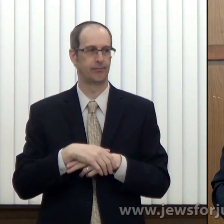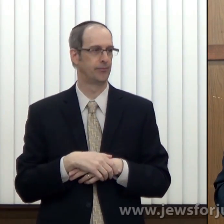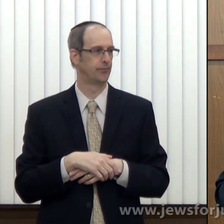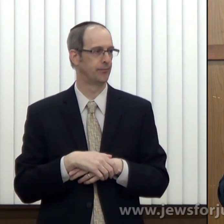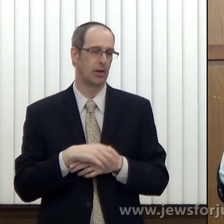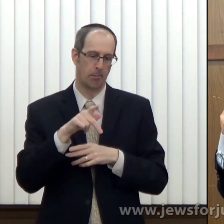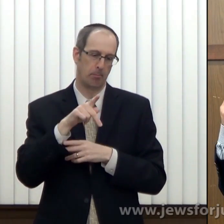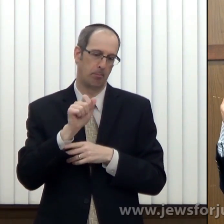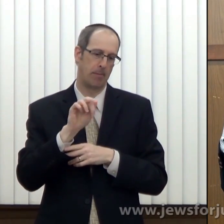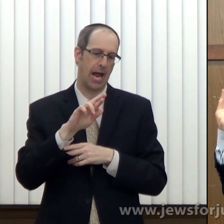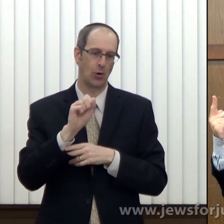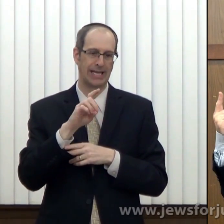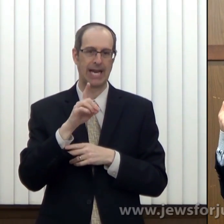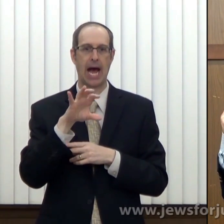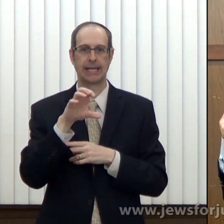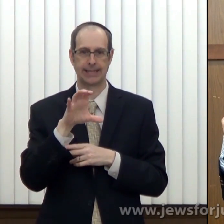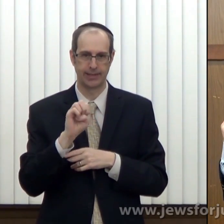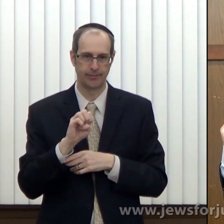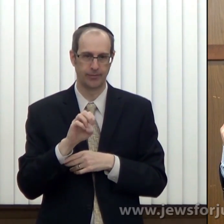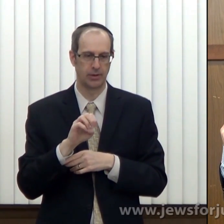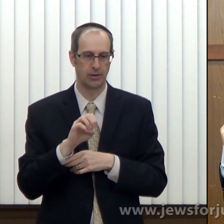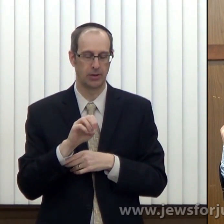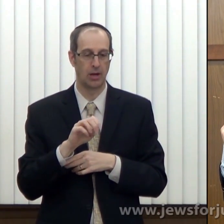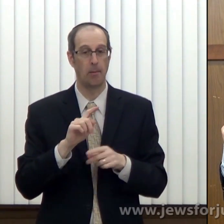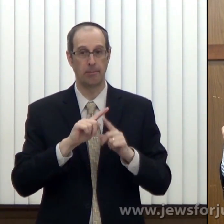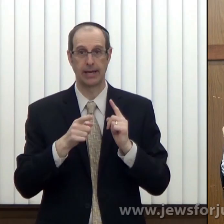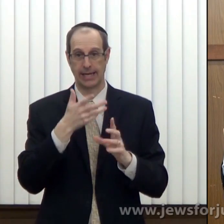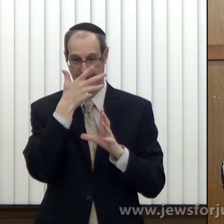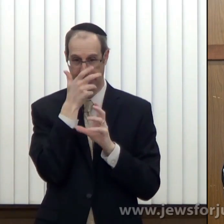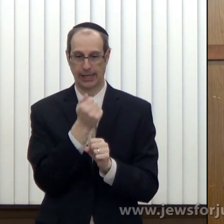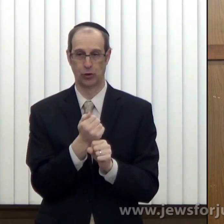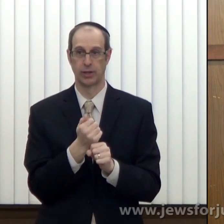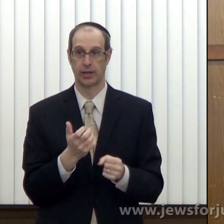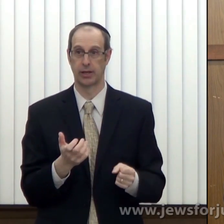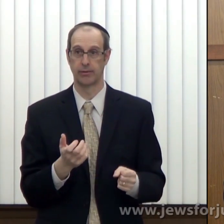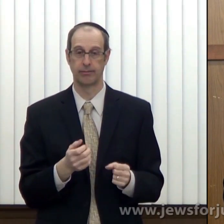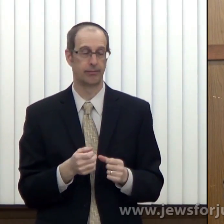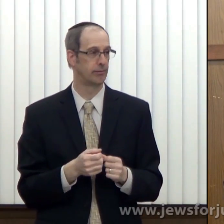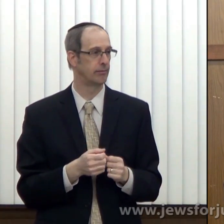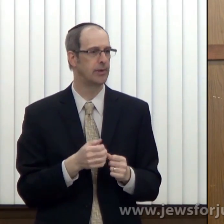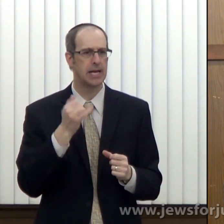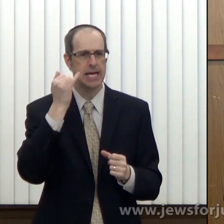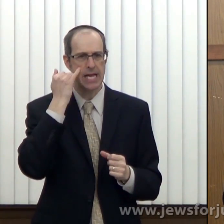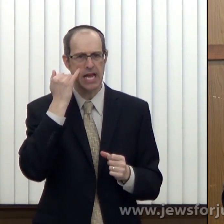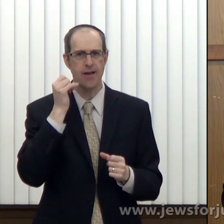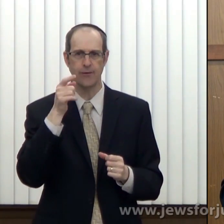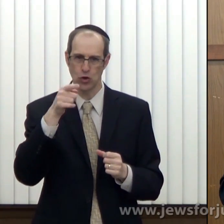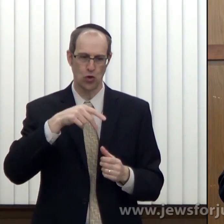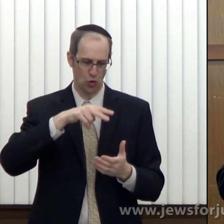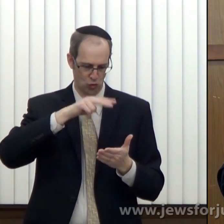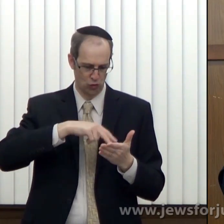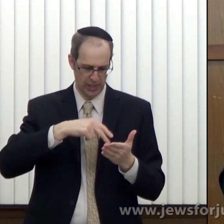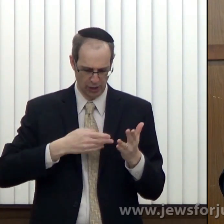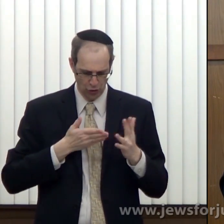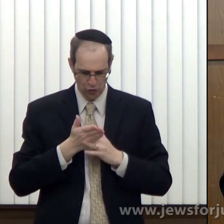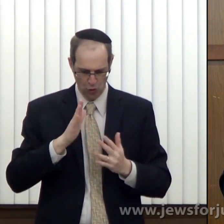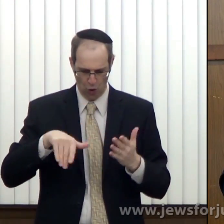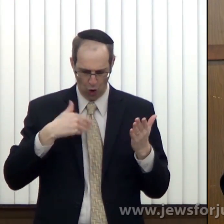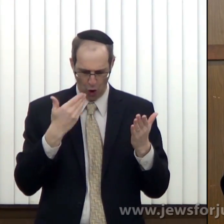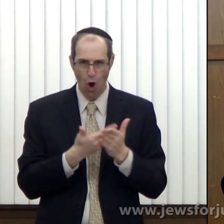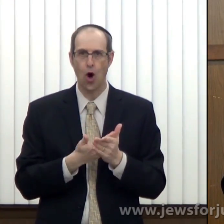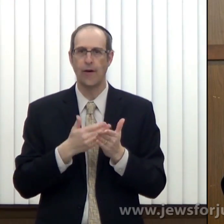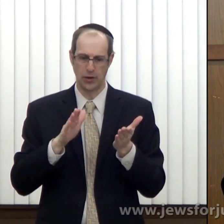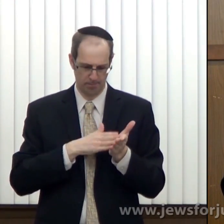Now, the interesting thing is that if you were to read through all of